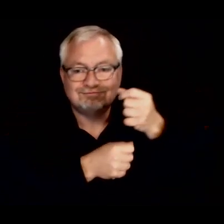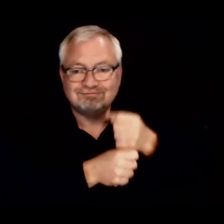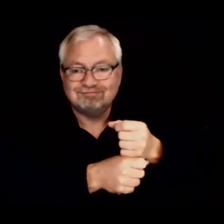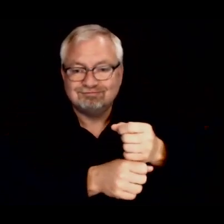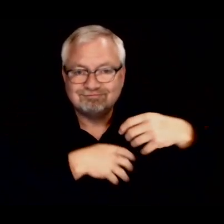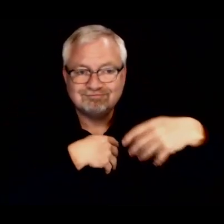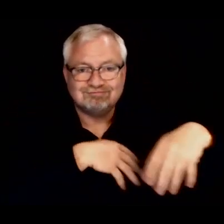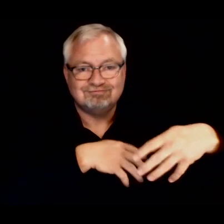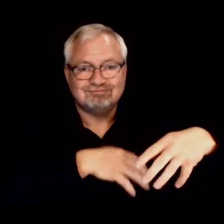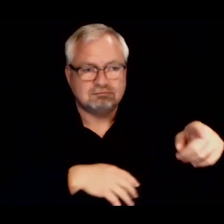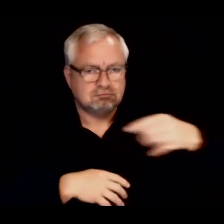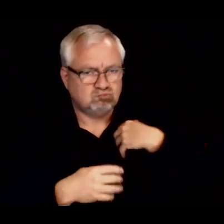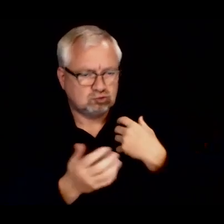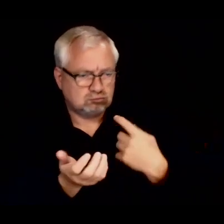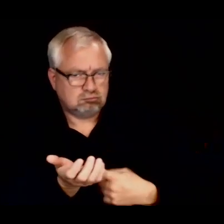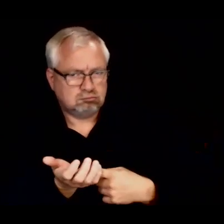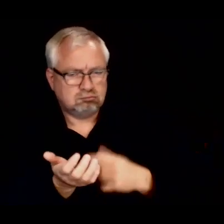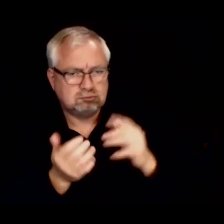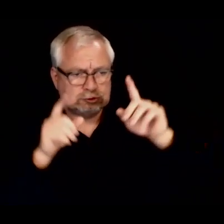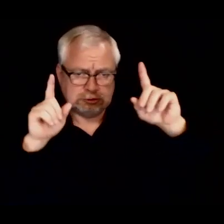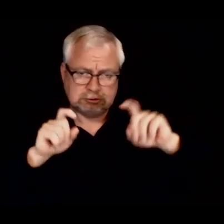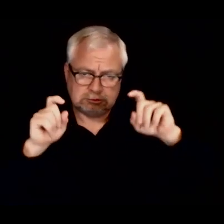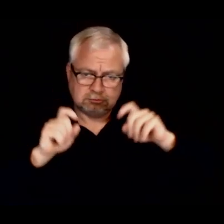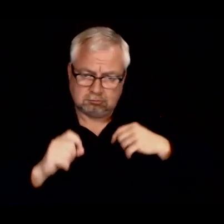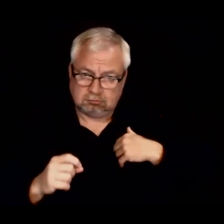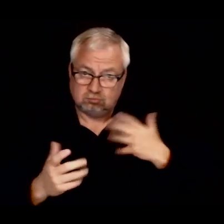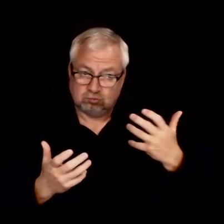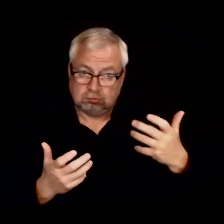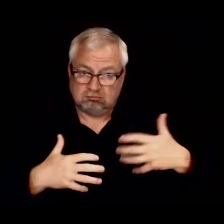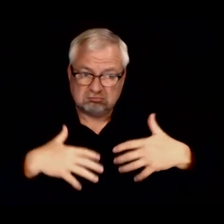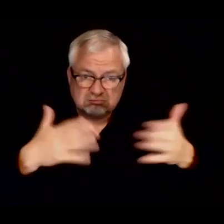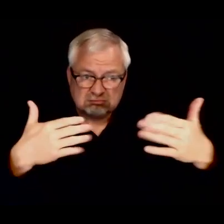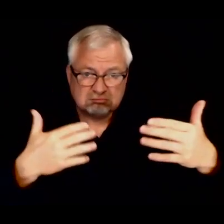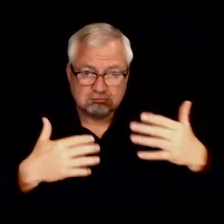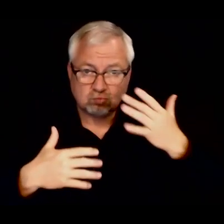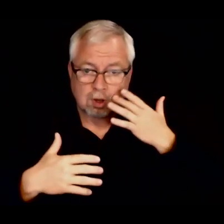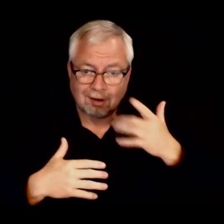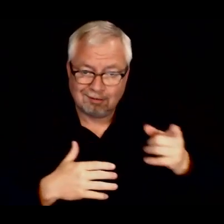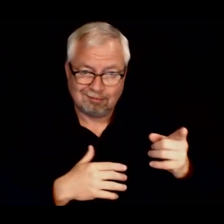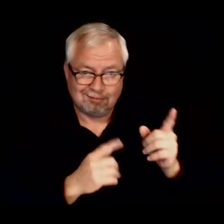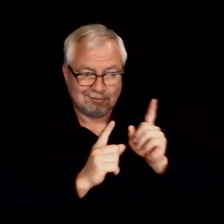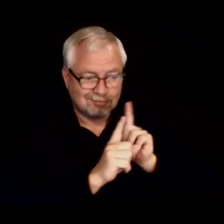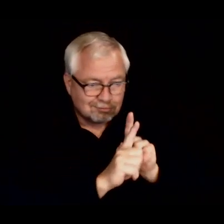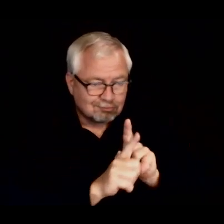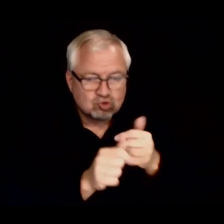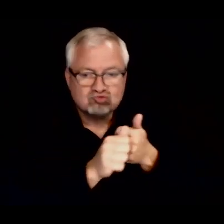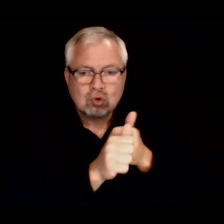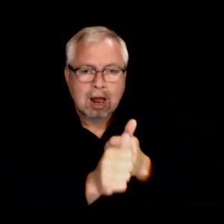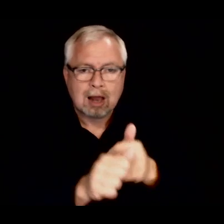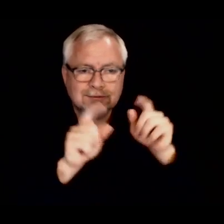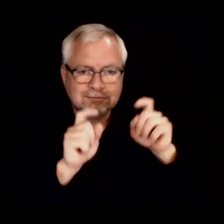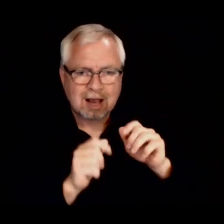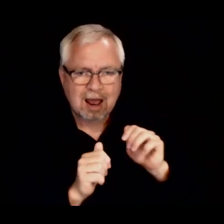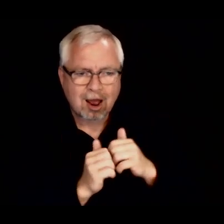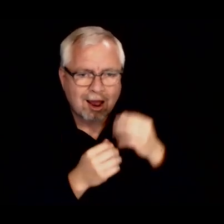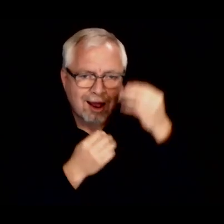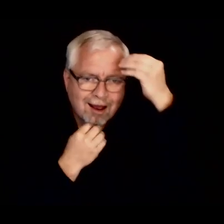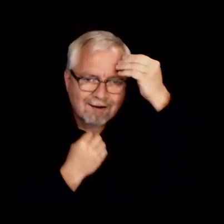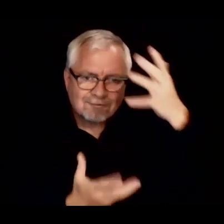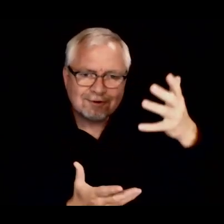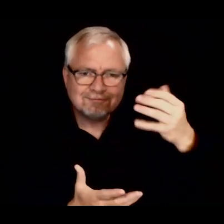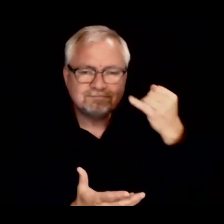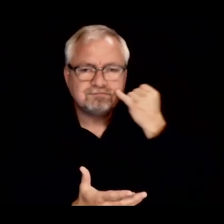to get tested because of concerns about contact tracing or the information they have to give, or names of people they were hanging around if it turns